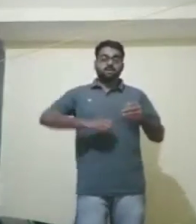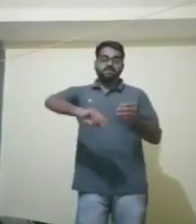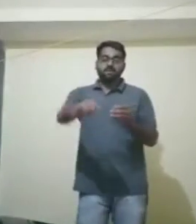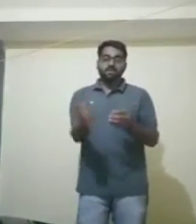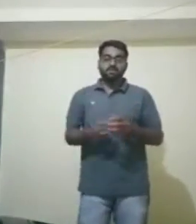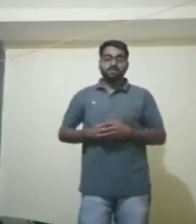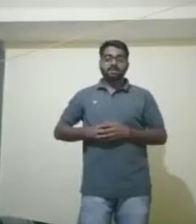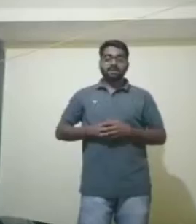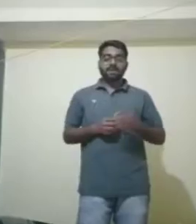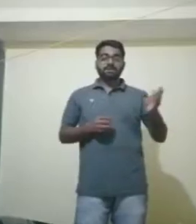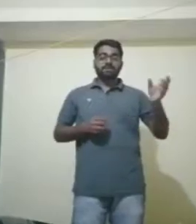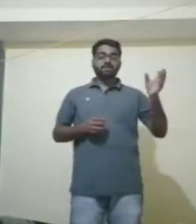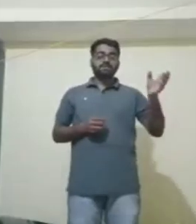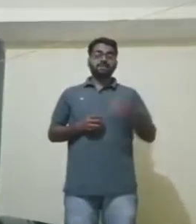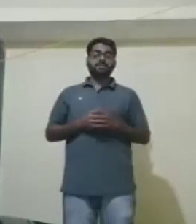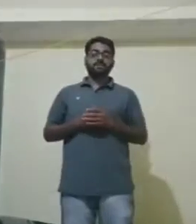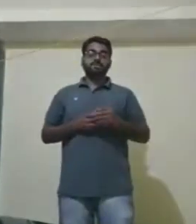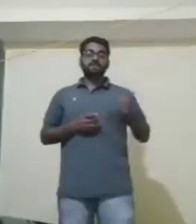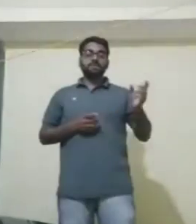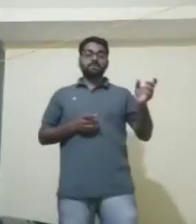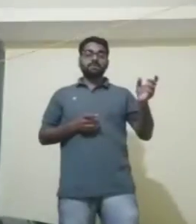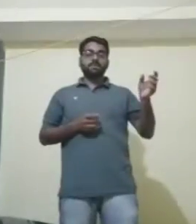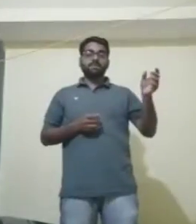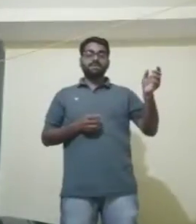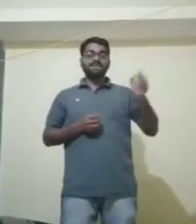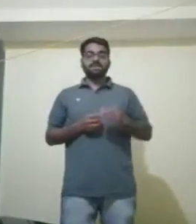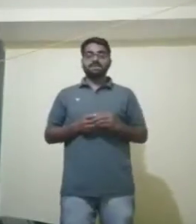define our character with the help of our index.